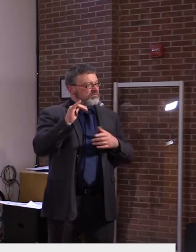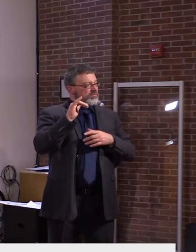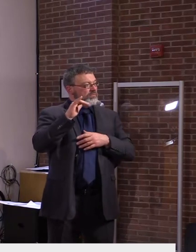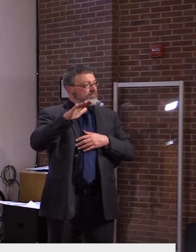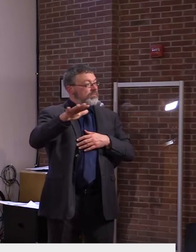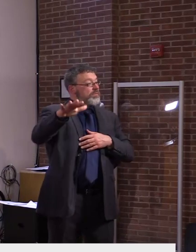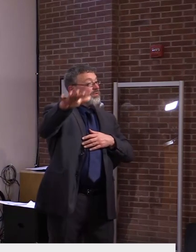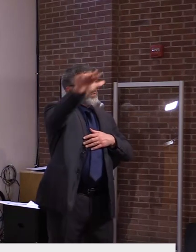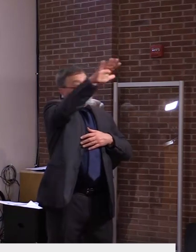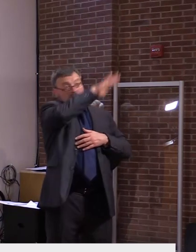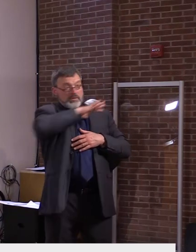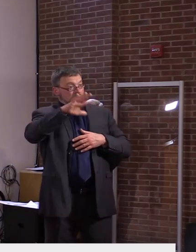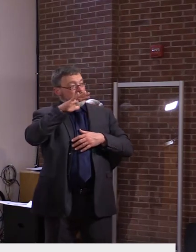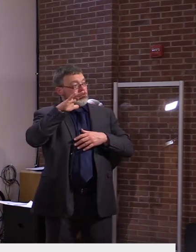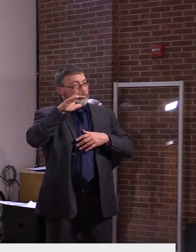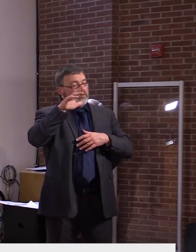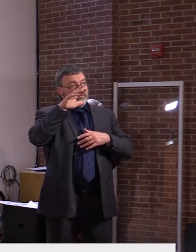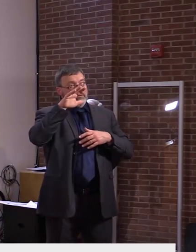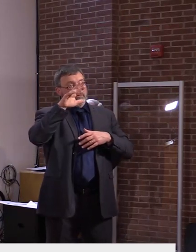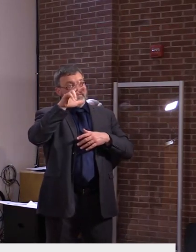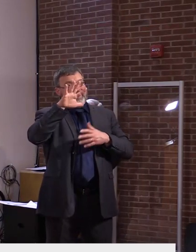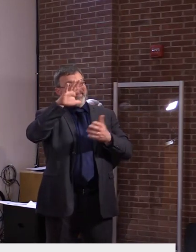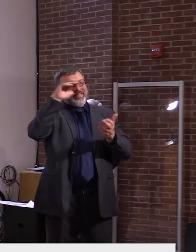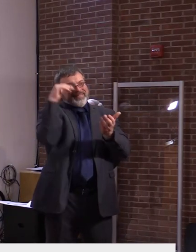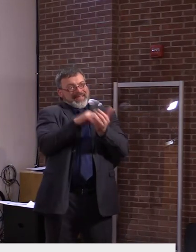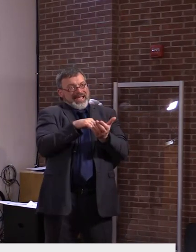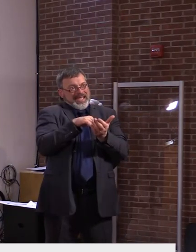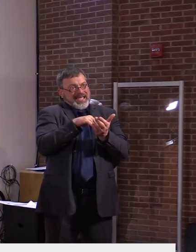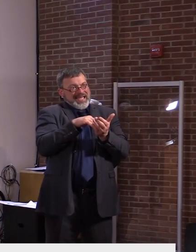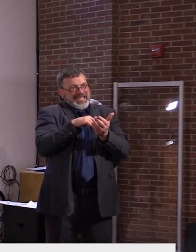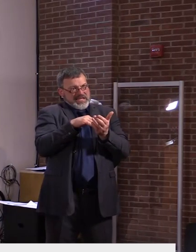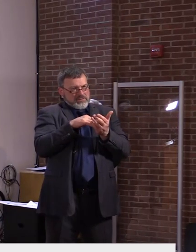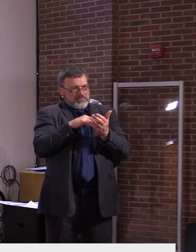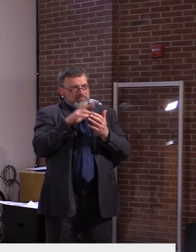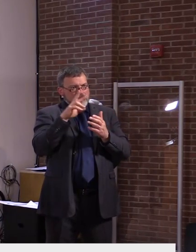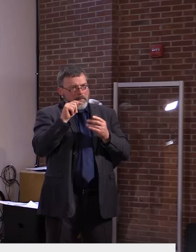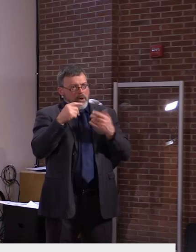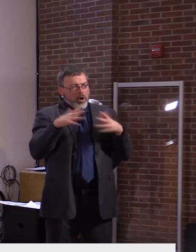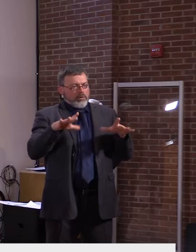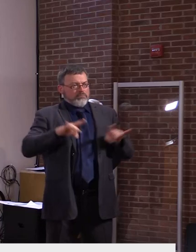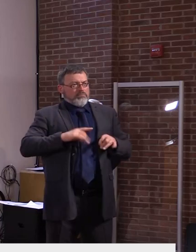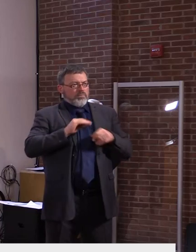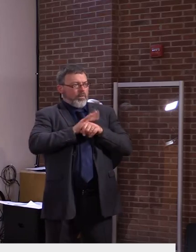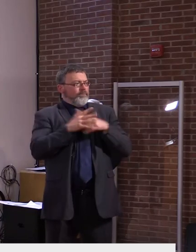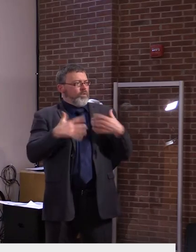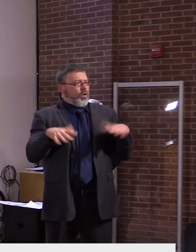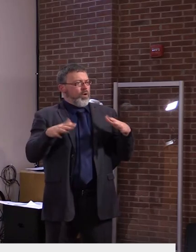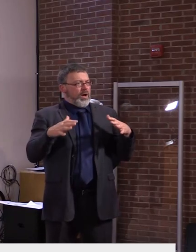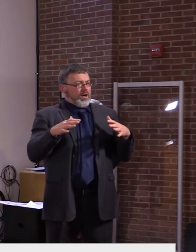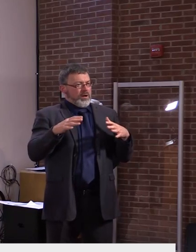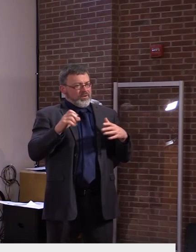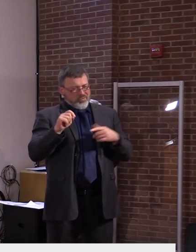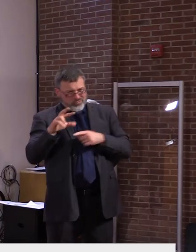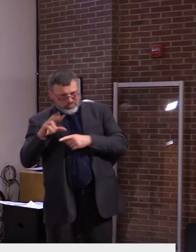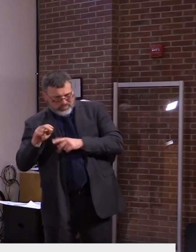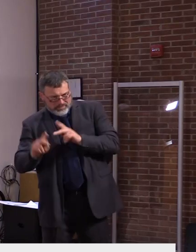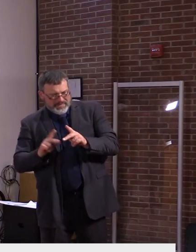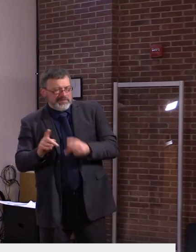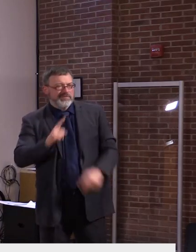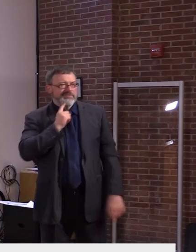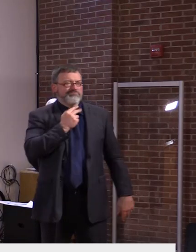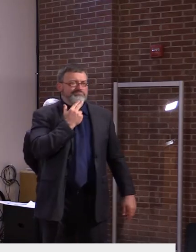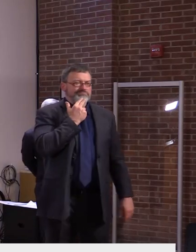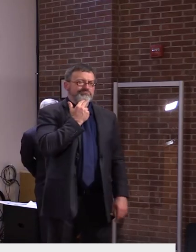time. So very small number, but again, very difficult to get precise about it except